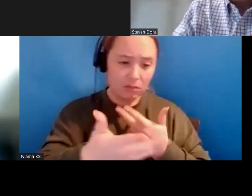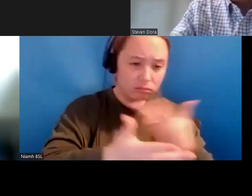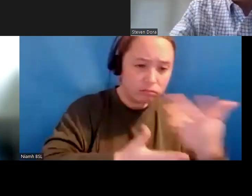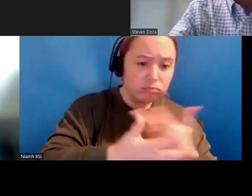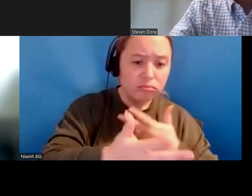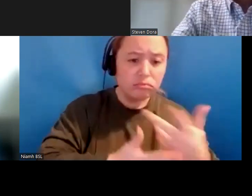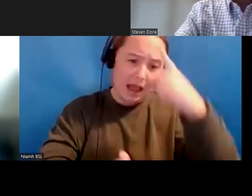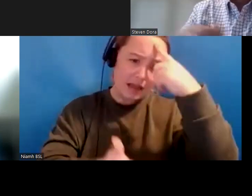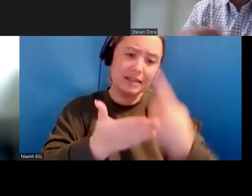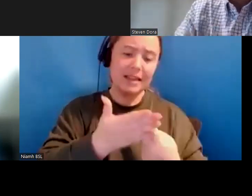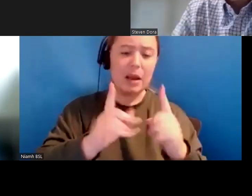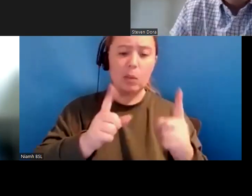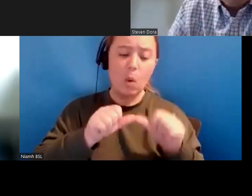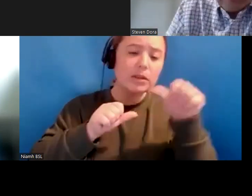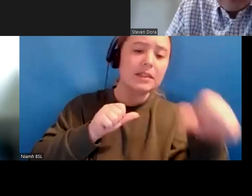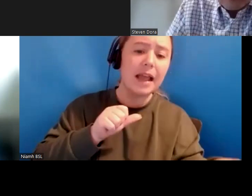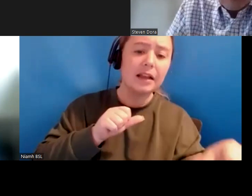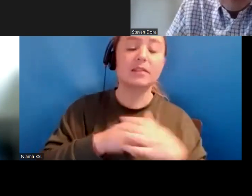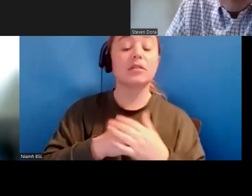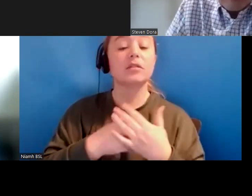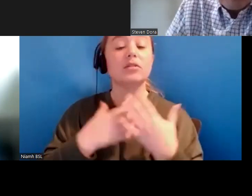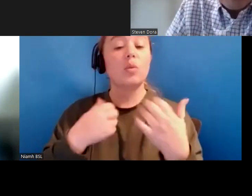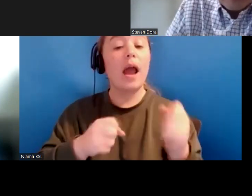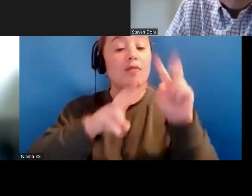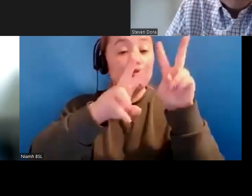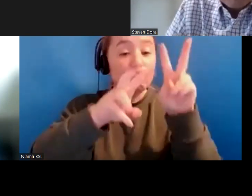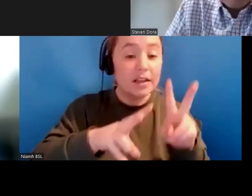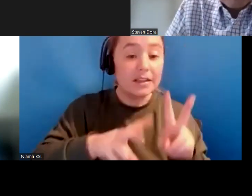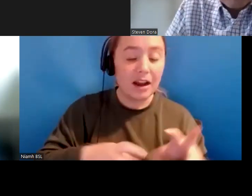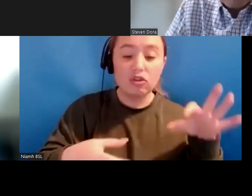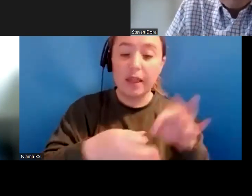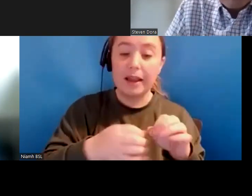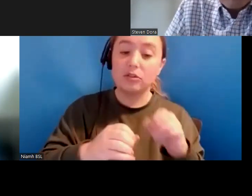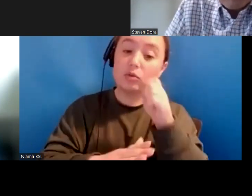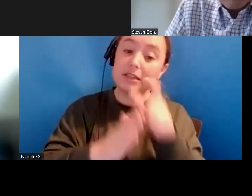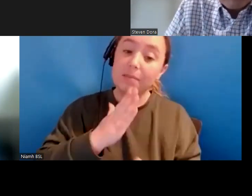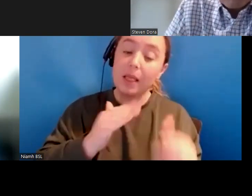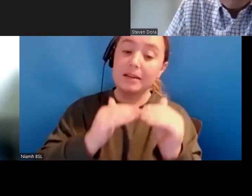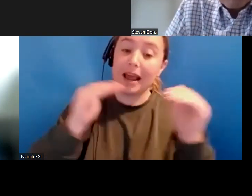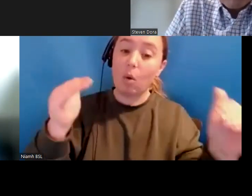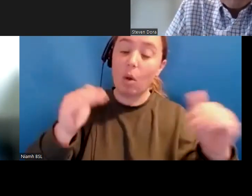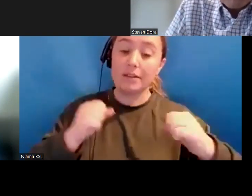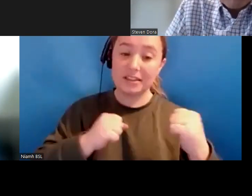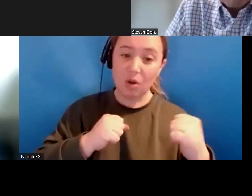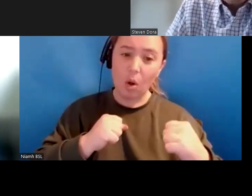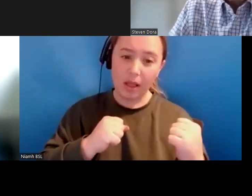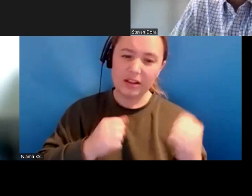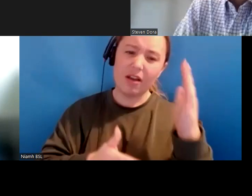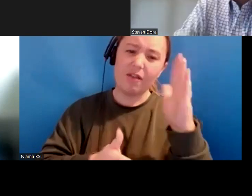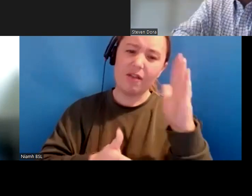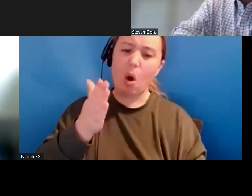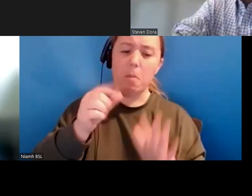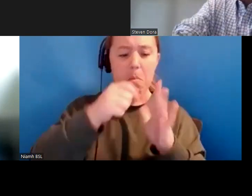this project includes research using key resources from Disability Equality Scotland, such as data gathered through the weekly polls and other key